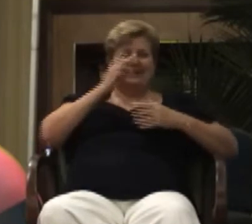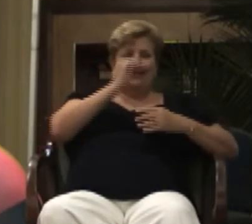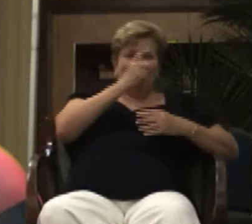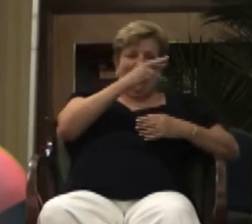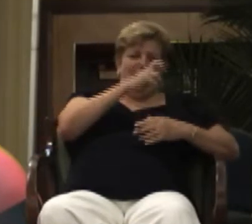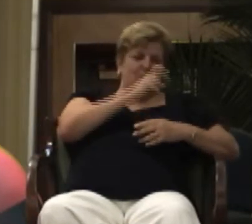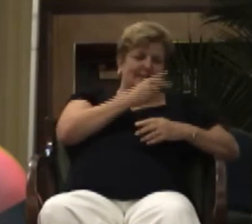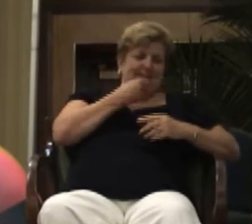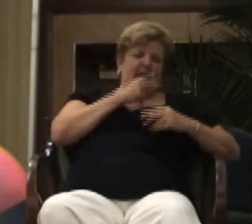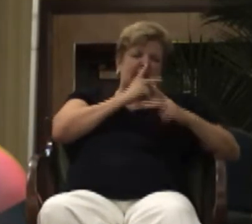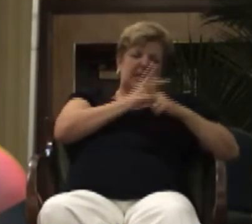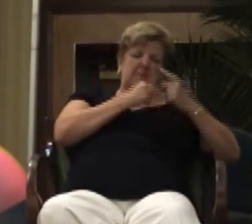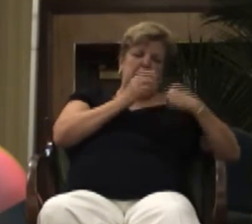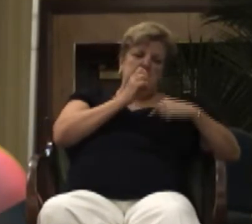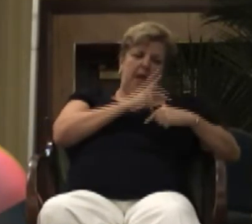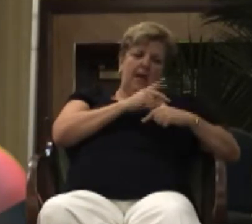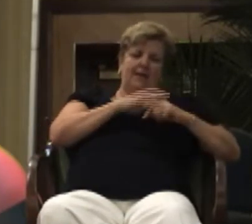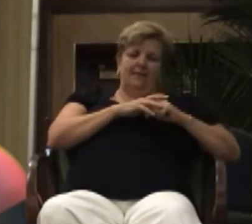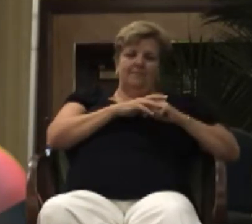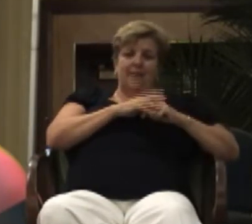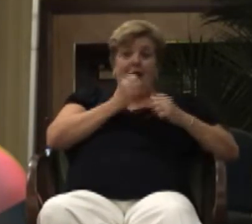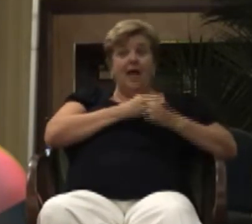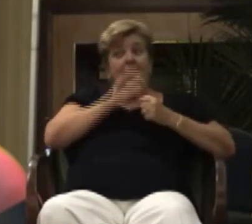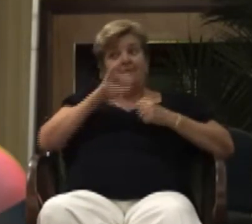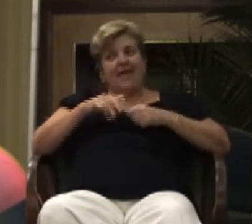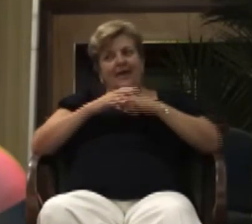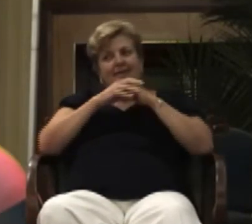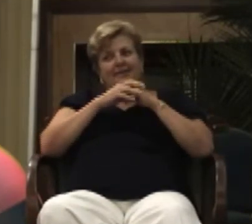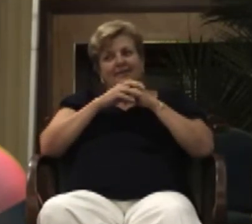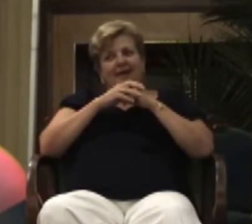back." And I love that. I love it. And